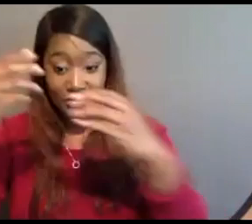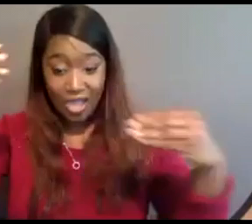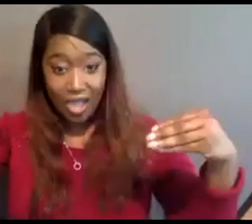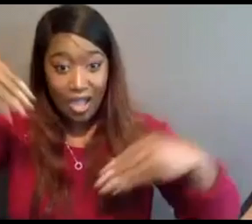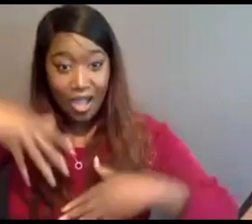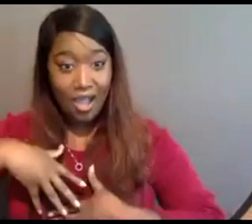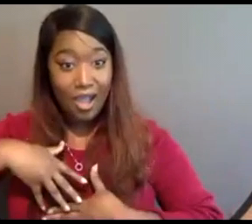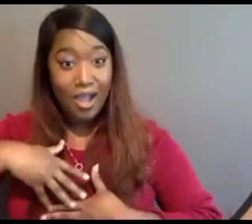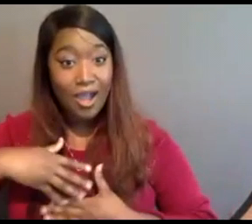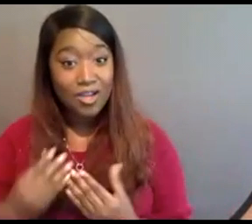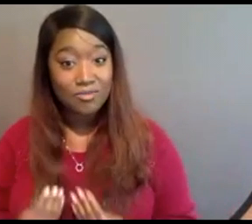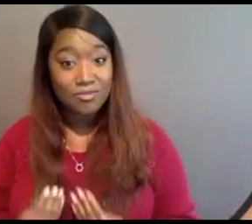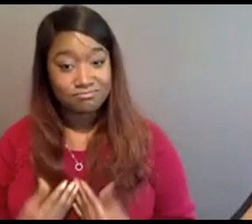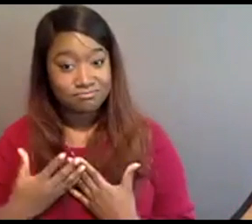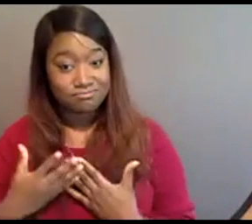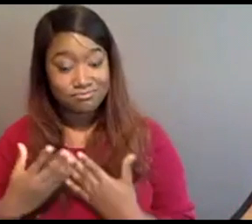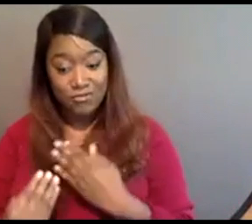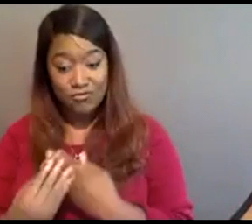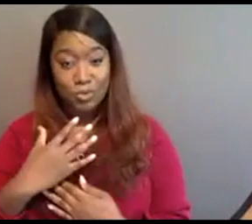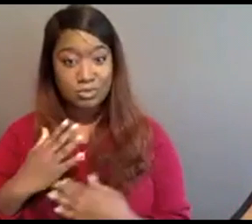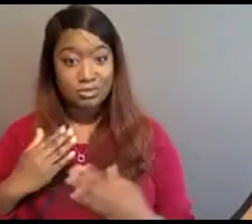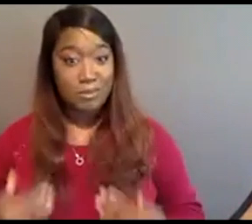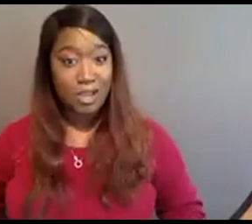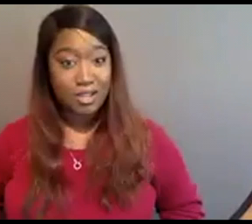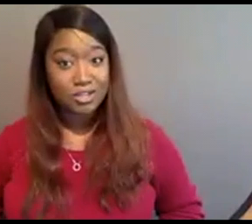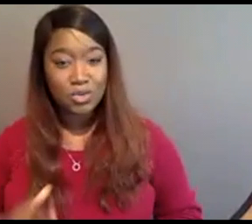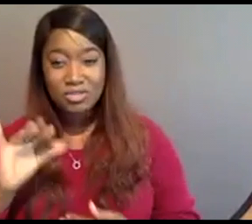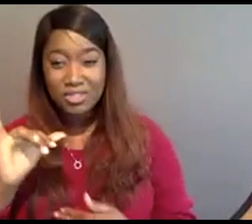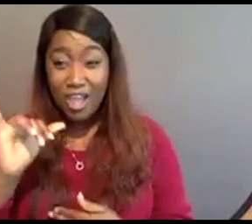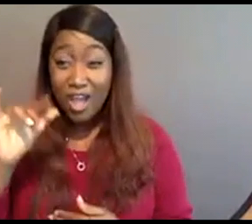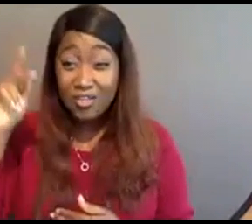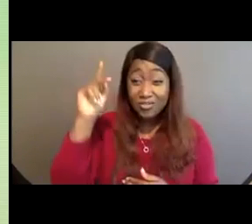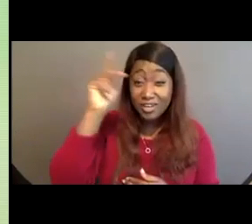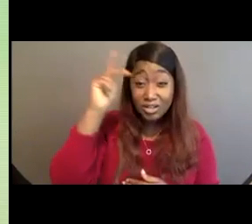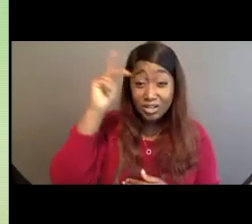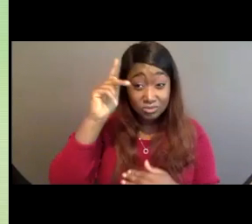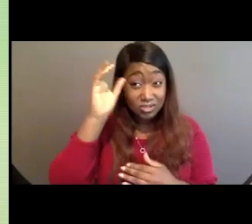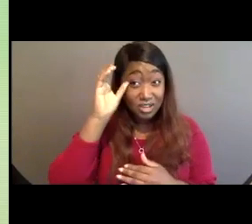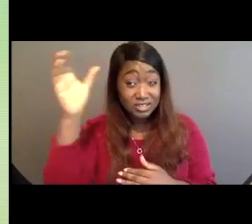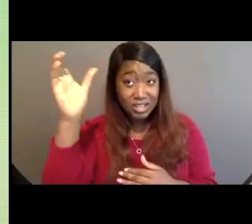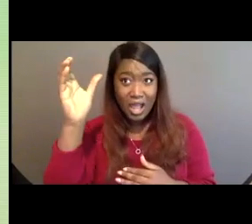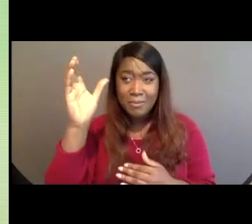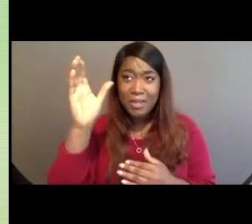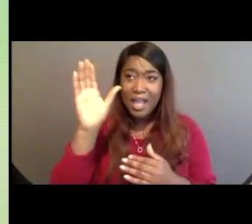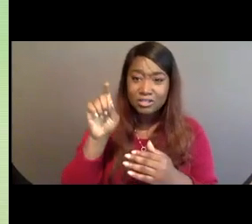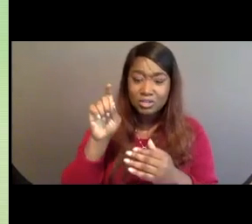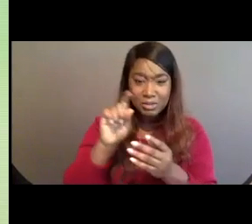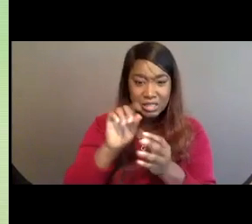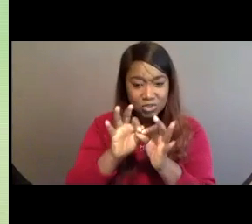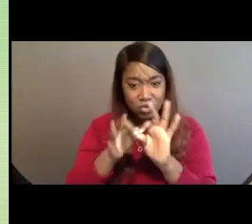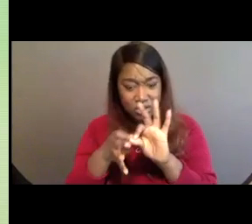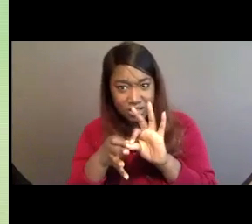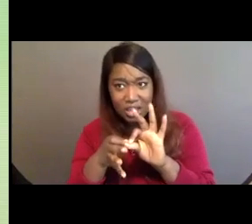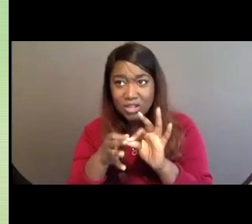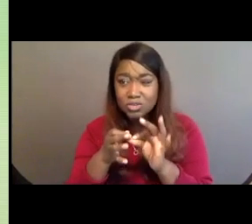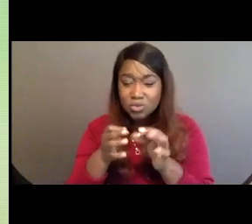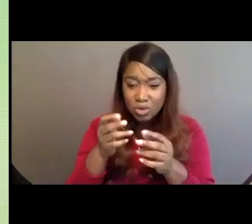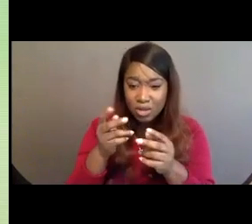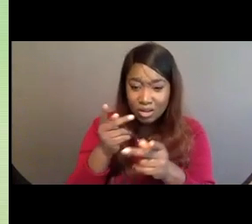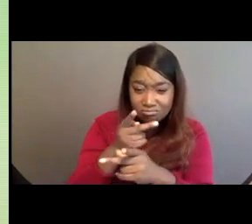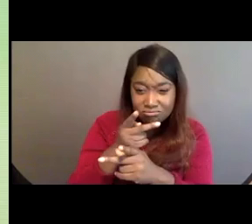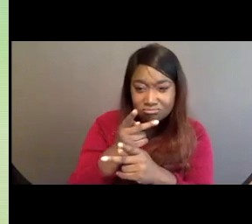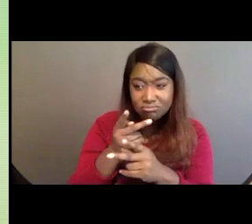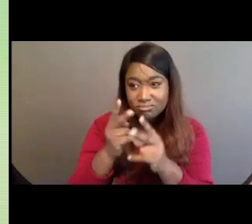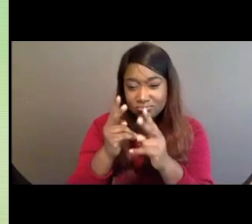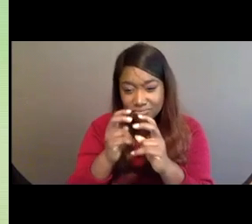philosophical concepts were translated to, if it applies out there, it's got to apply in here.